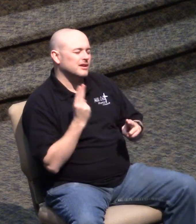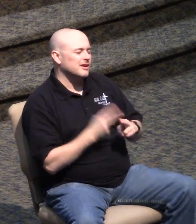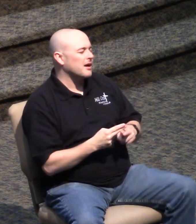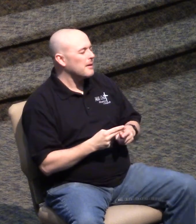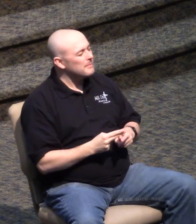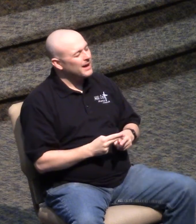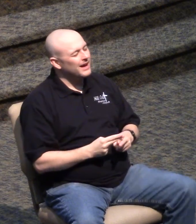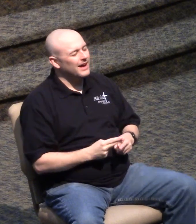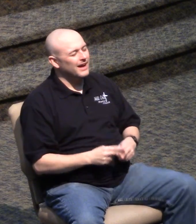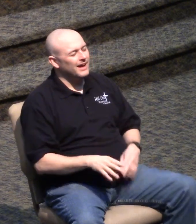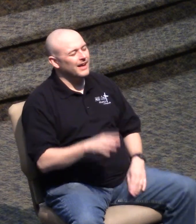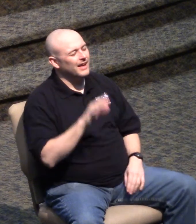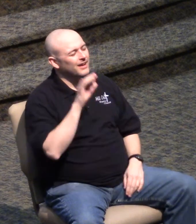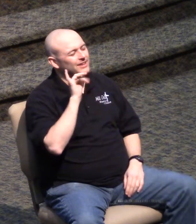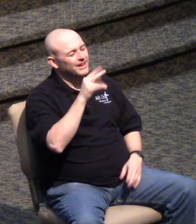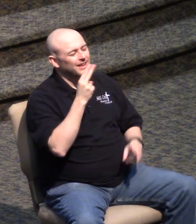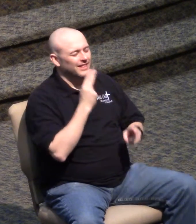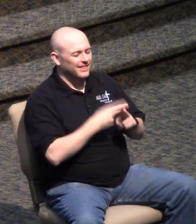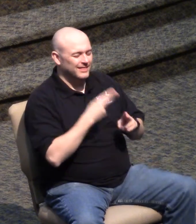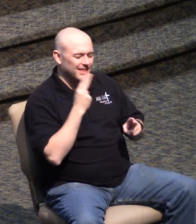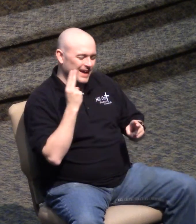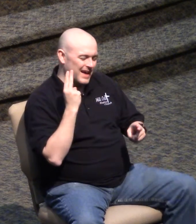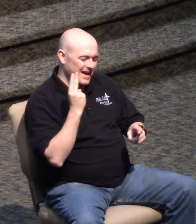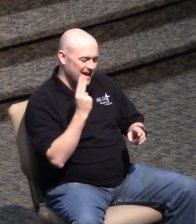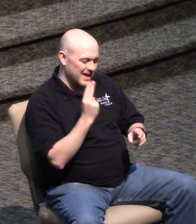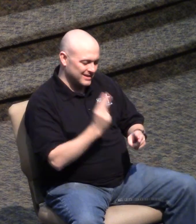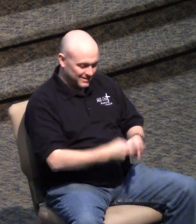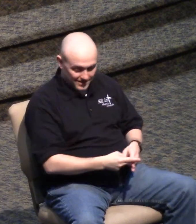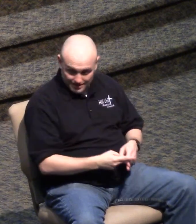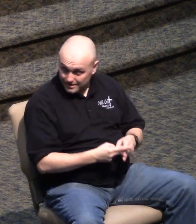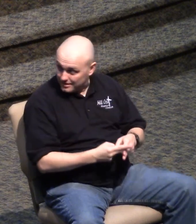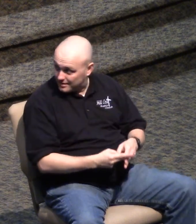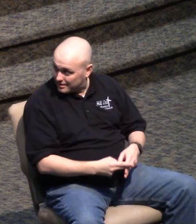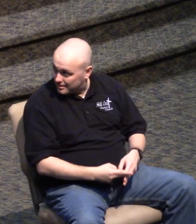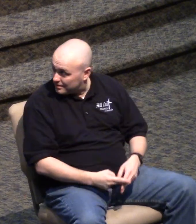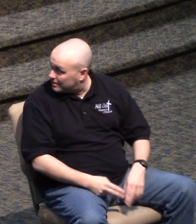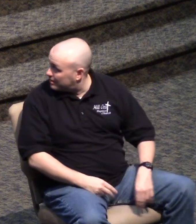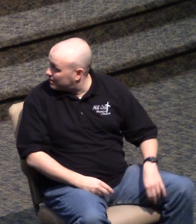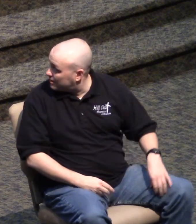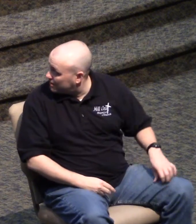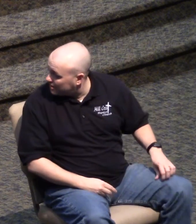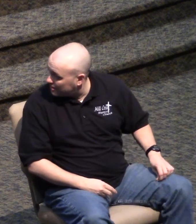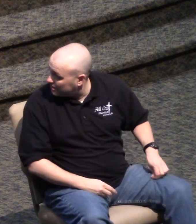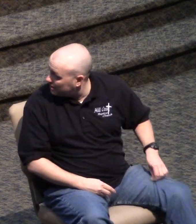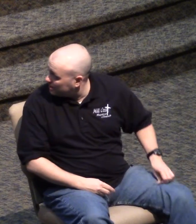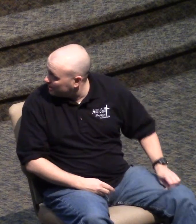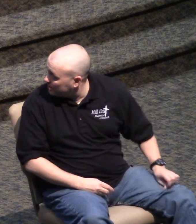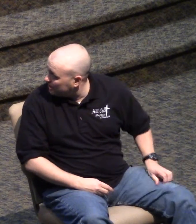About that name.